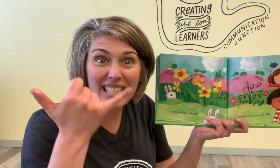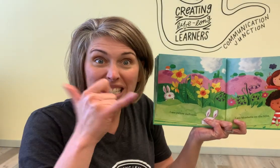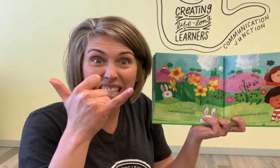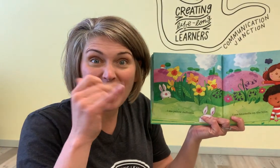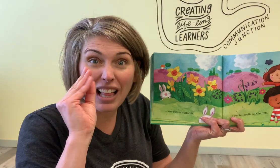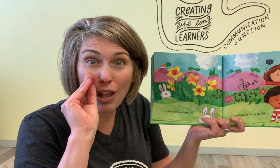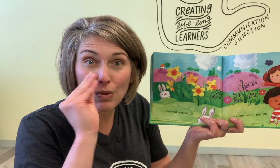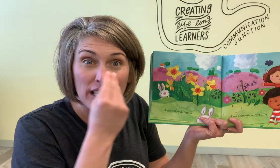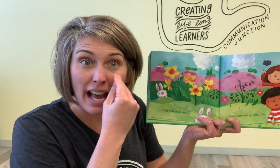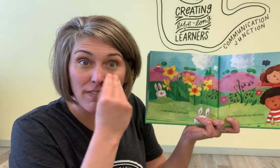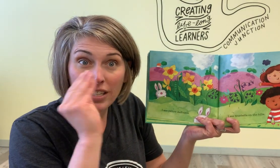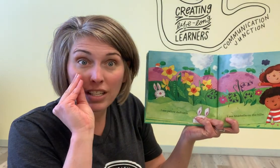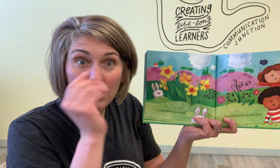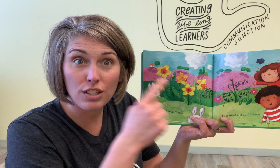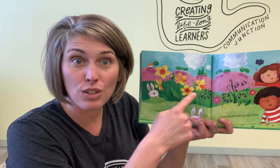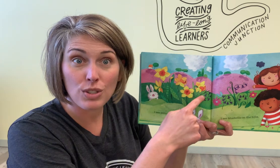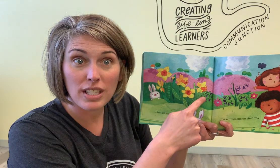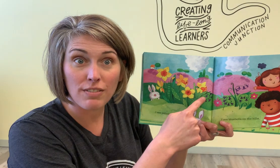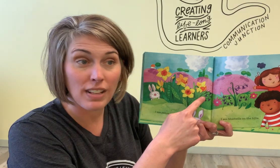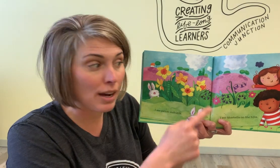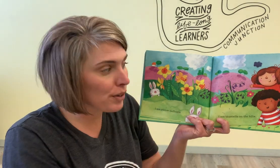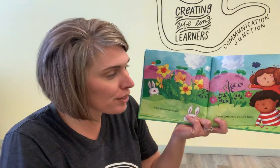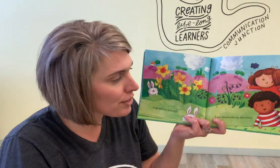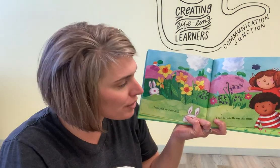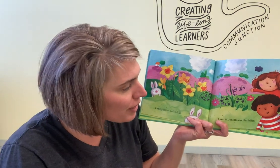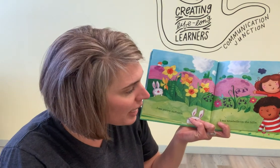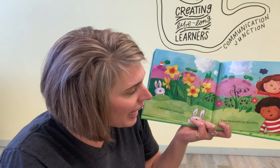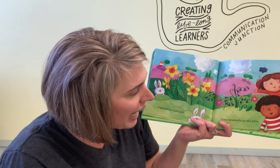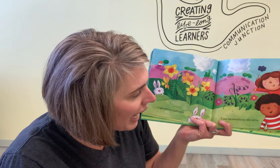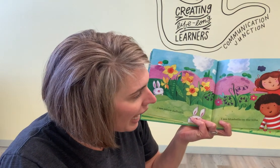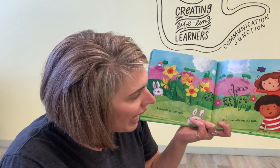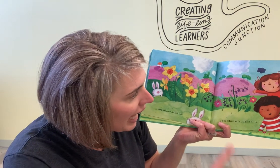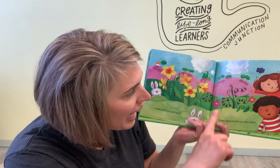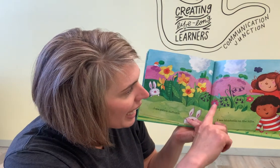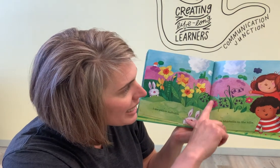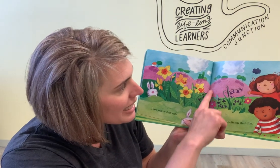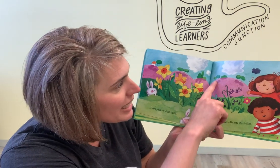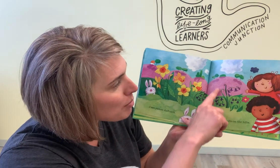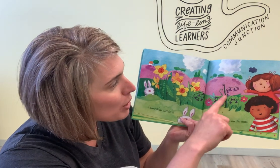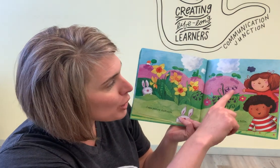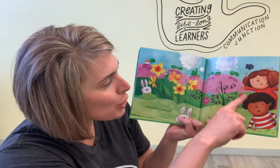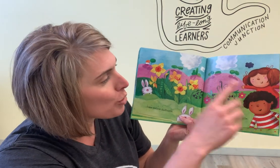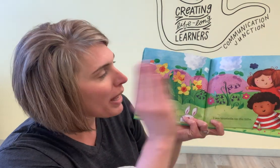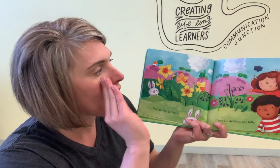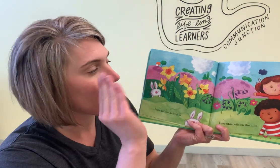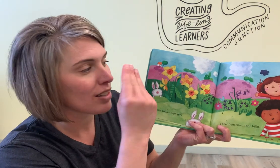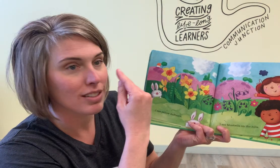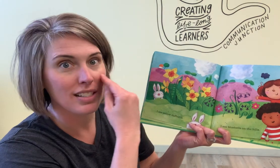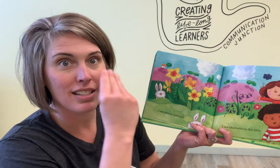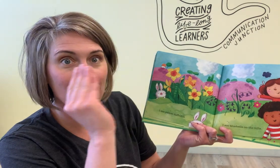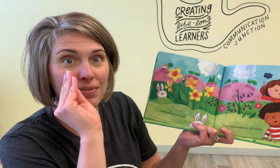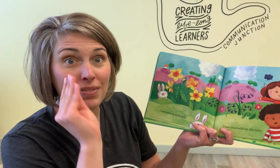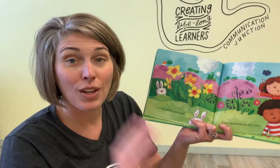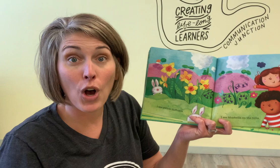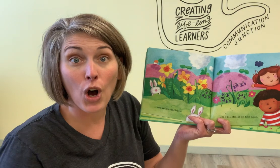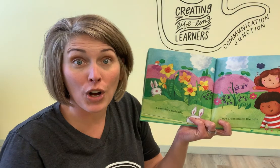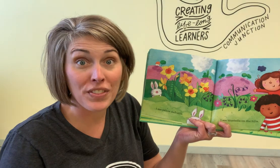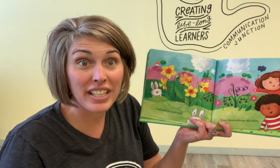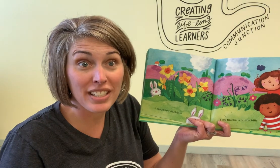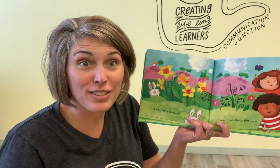see yellow daffodils. Do you see the flowers? I see bluebells on the hills